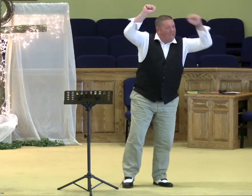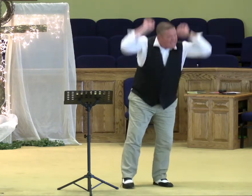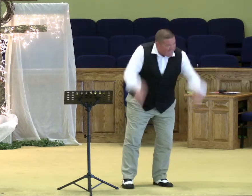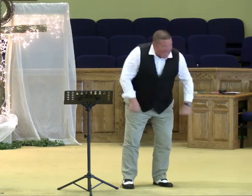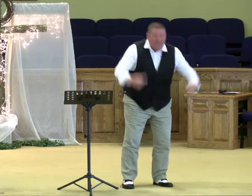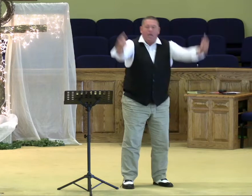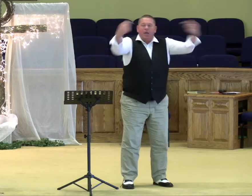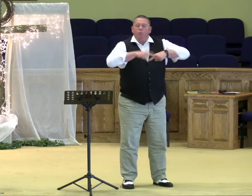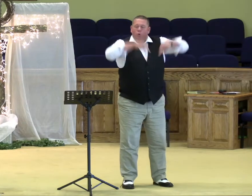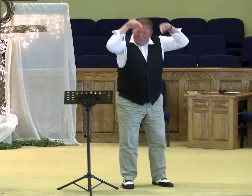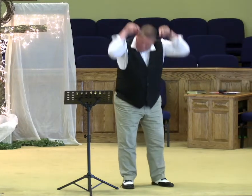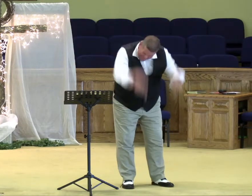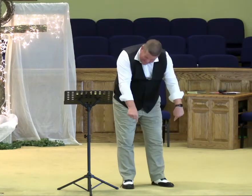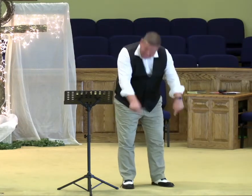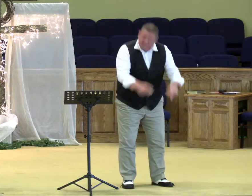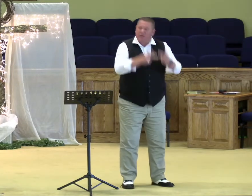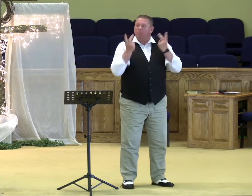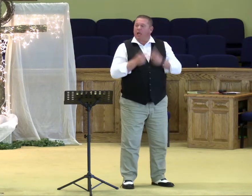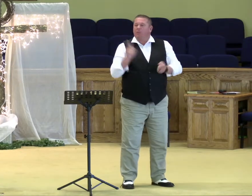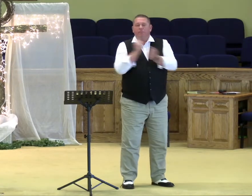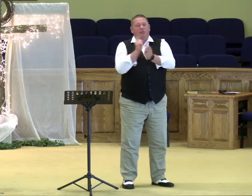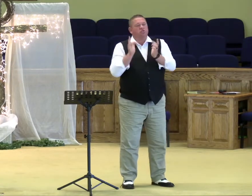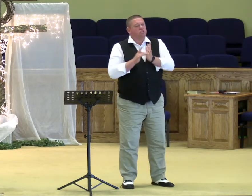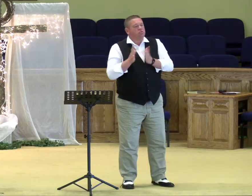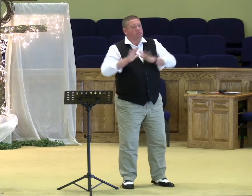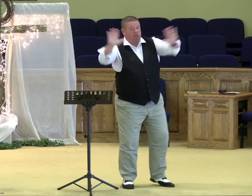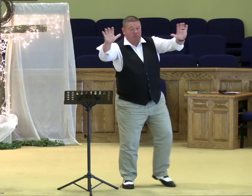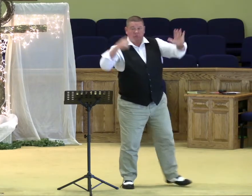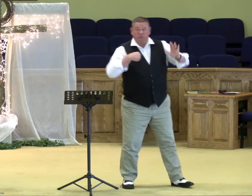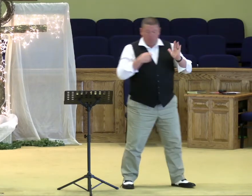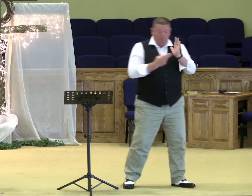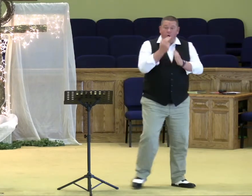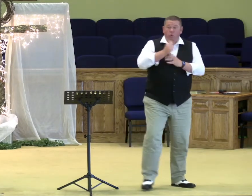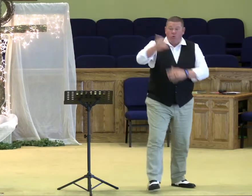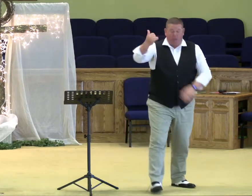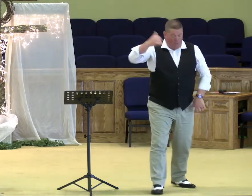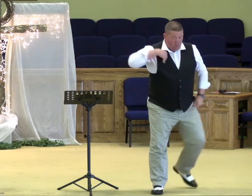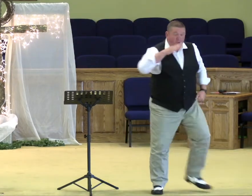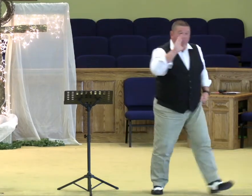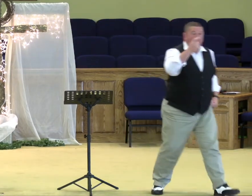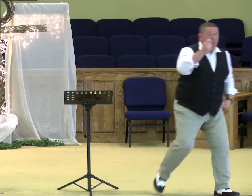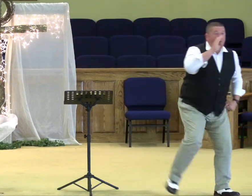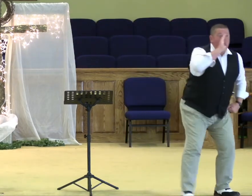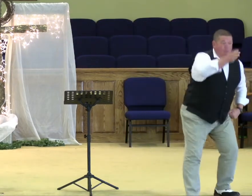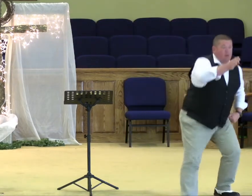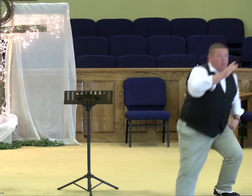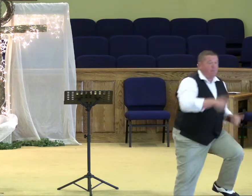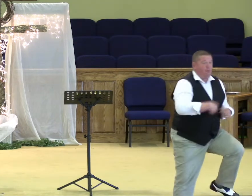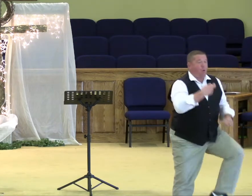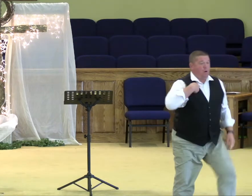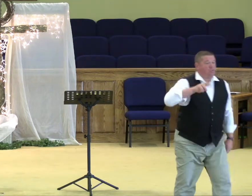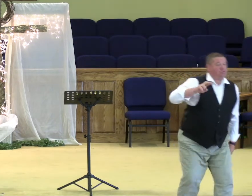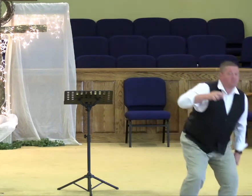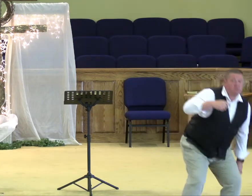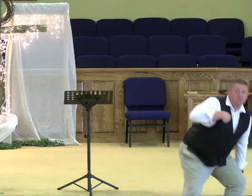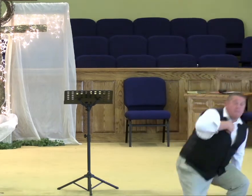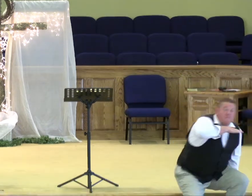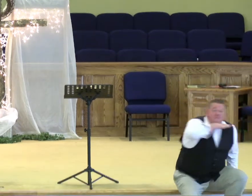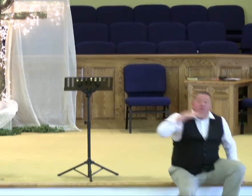over, like mid-Missouri, can come to this place and meet Jesus. And I'm going to be honest with you tonight. I'm going to be a little blunt about religion.